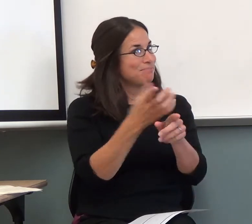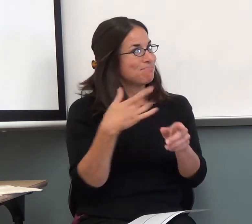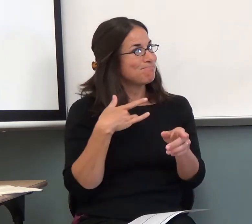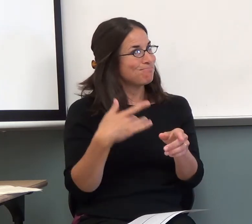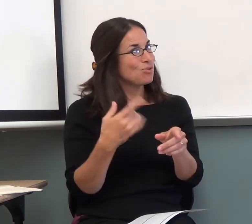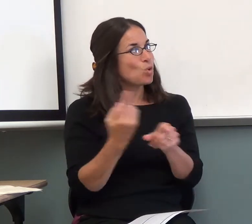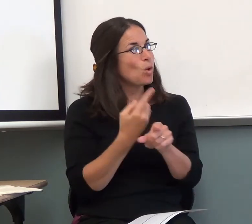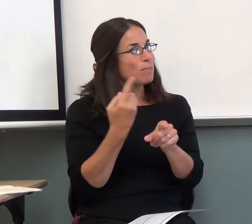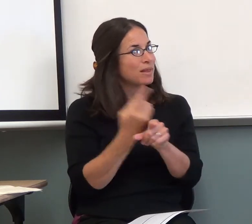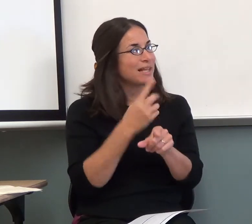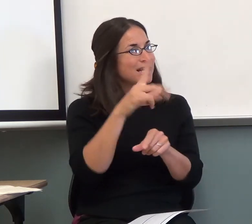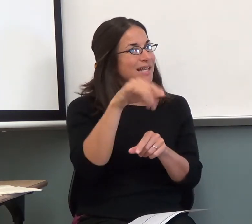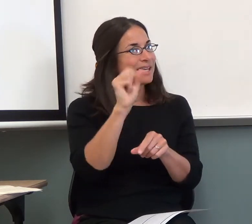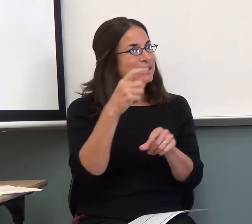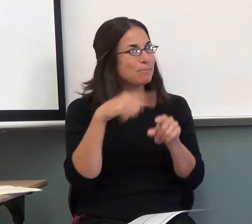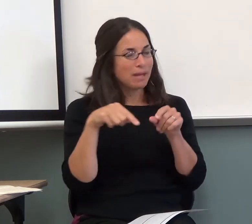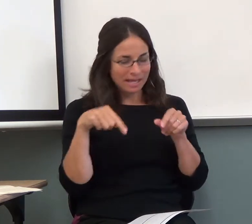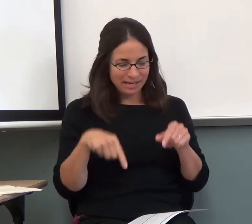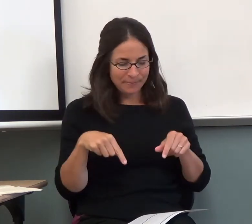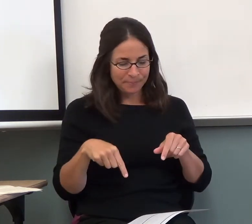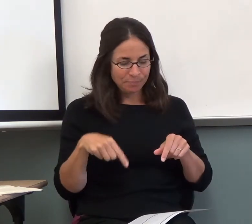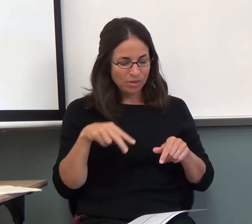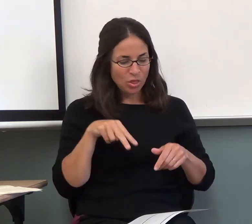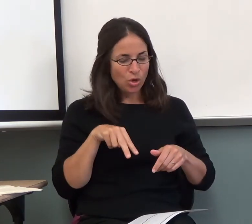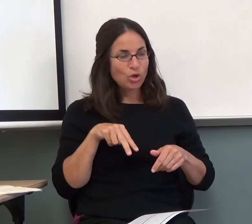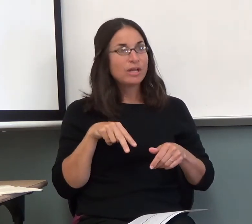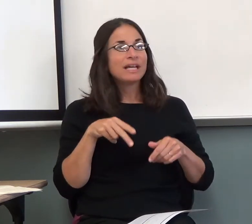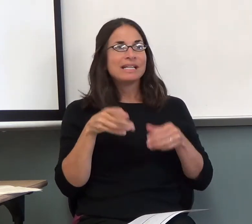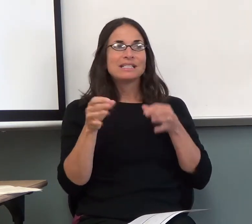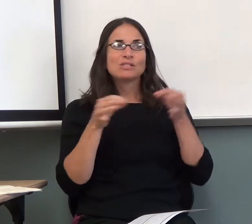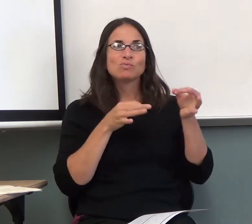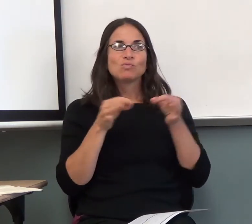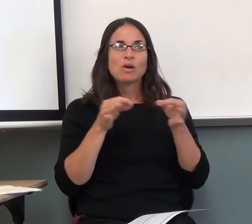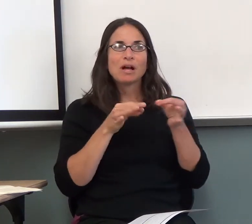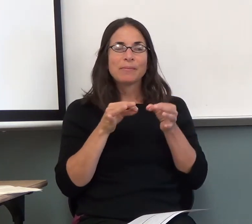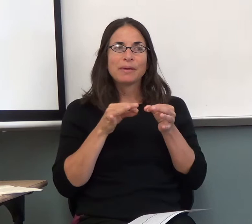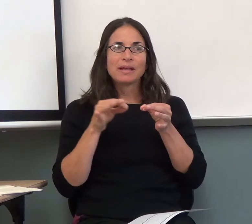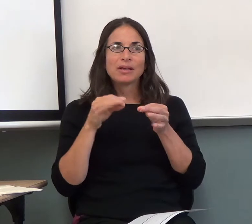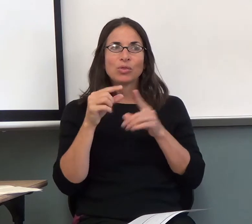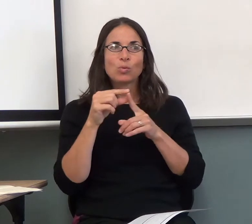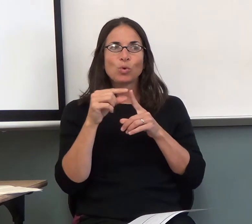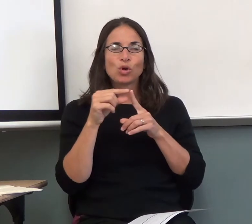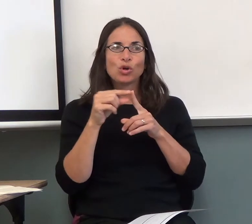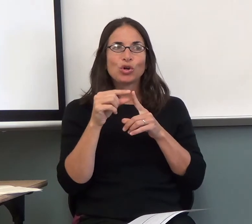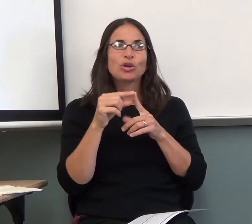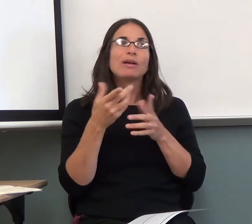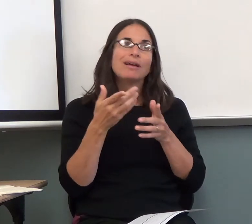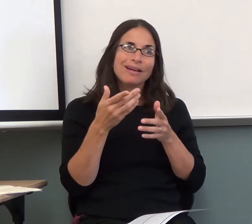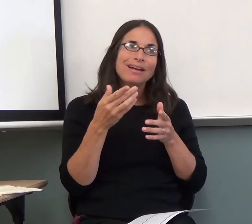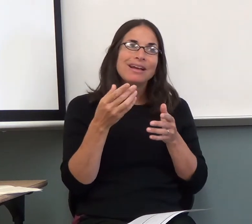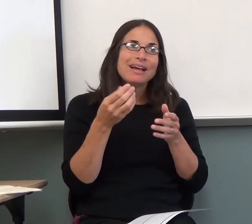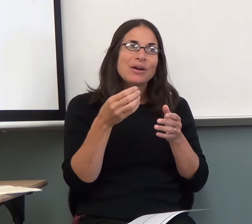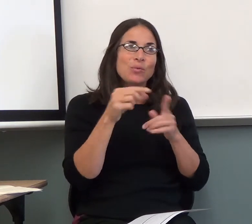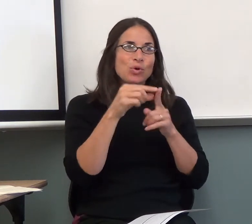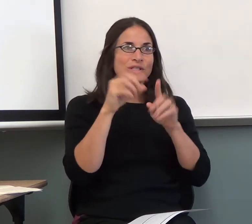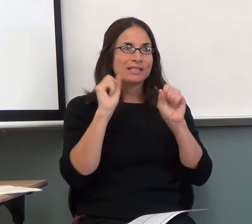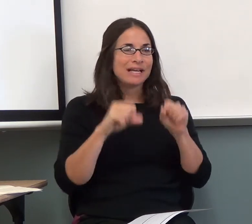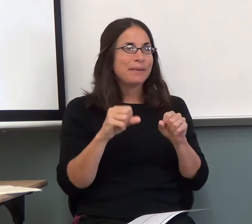fact a noun, but this is giving a description of the word. Words can have multiple parts of, can be multiple parts of